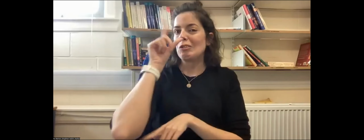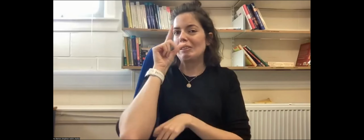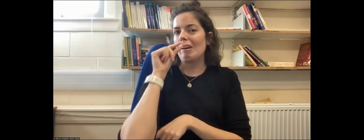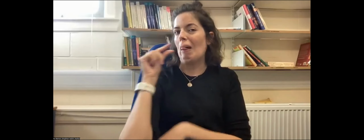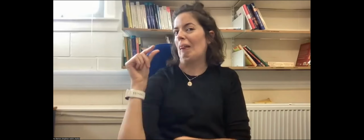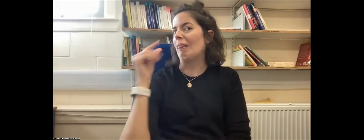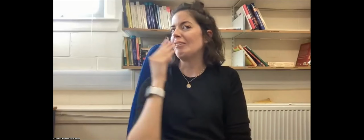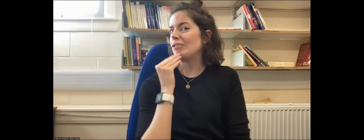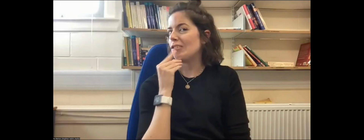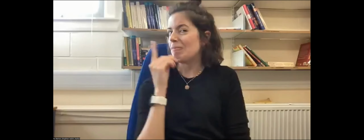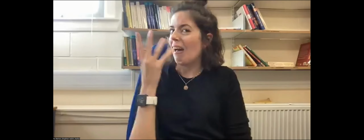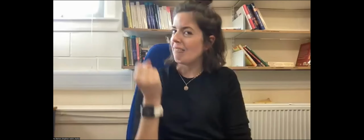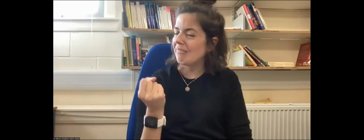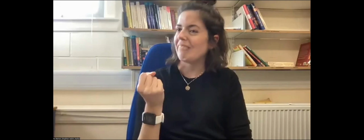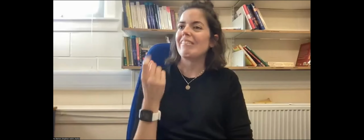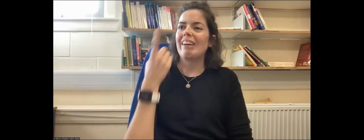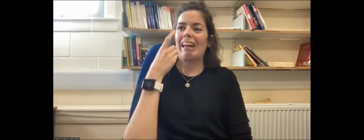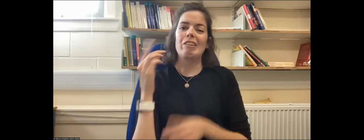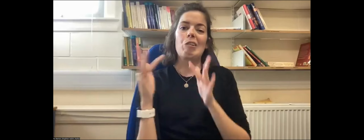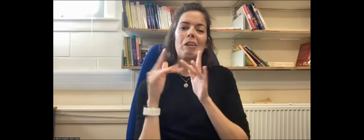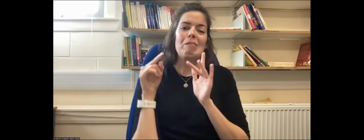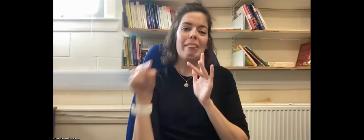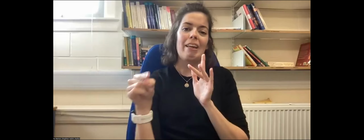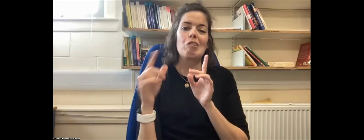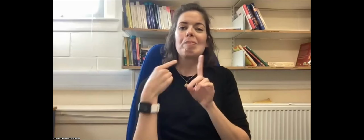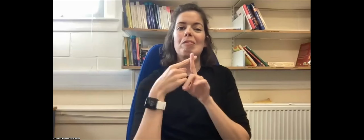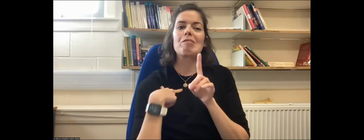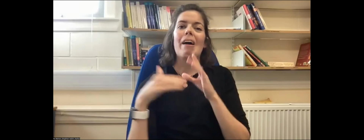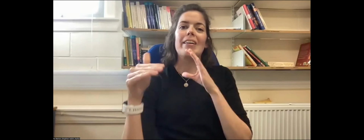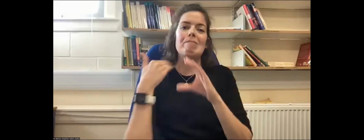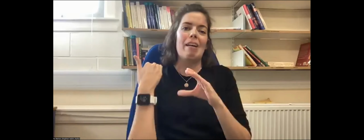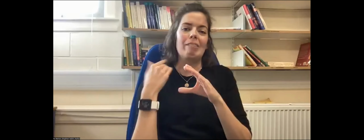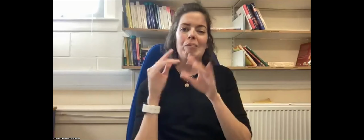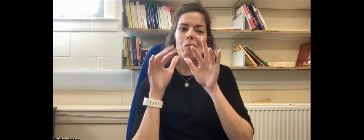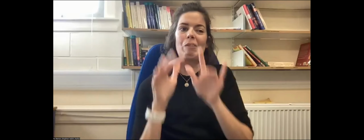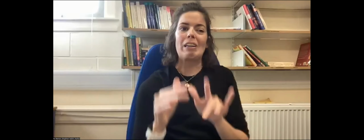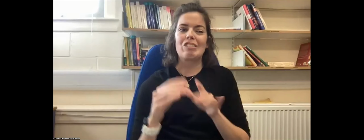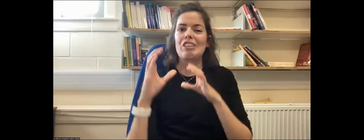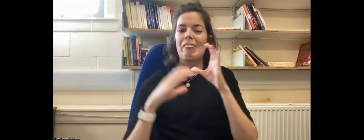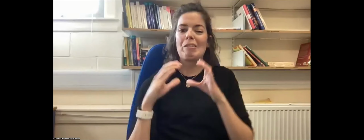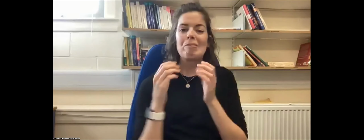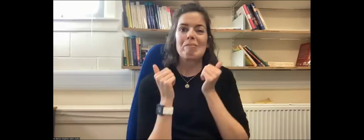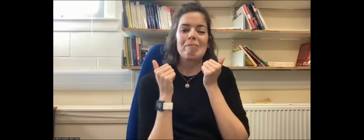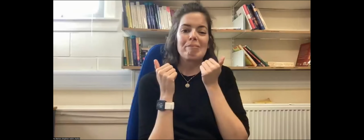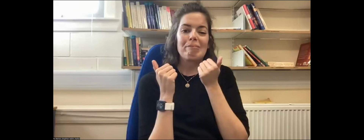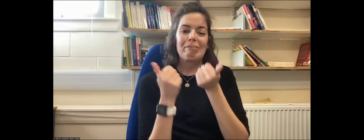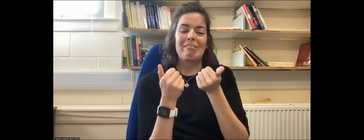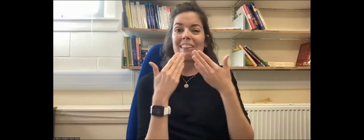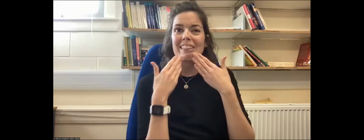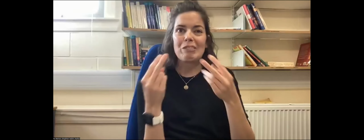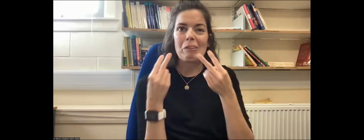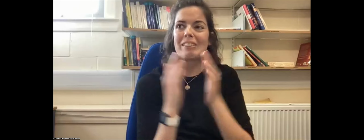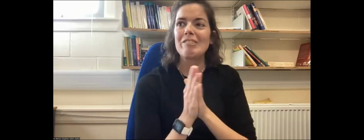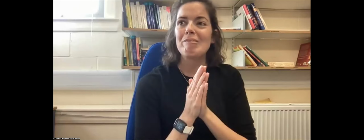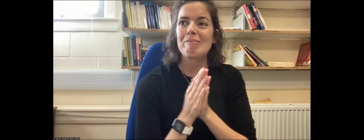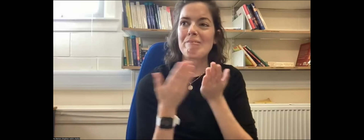So maybe you'll see me on Twitter infrequently and you can contact me there. And also